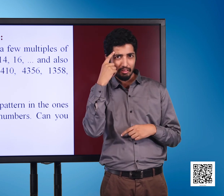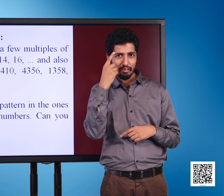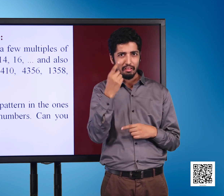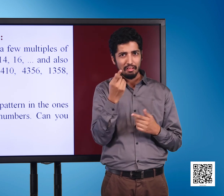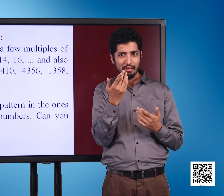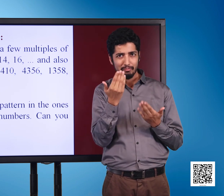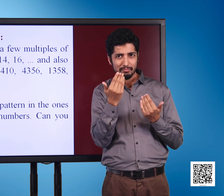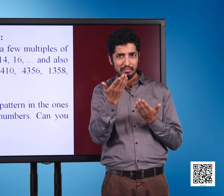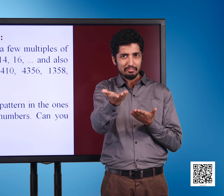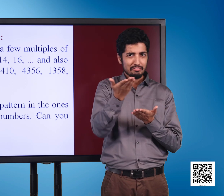that?